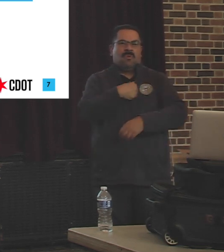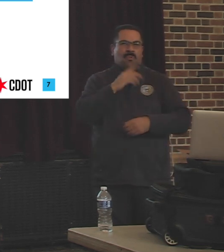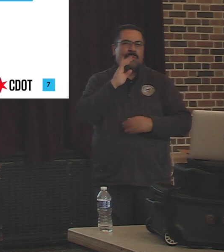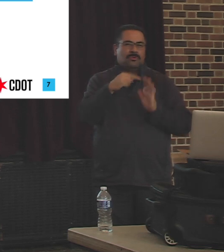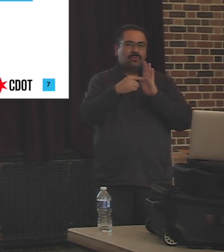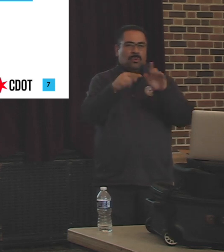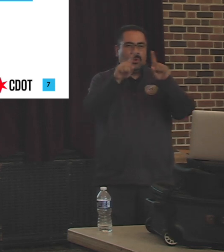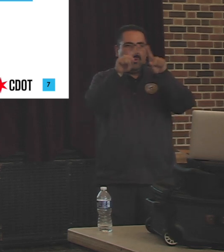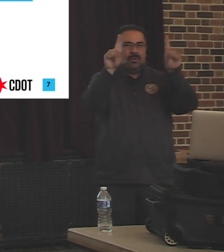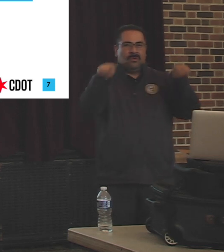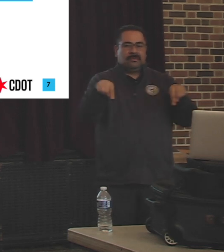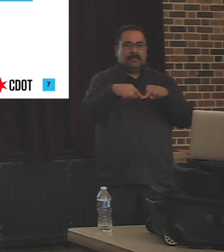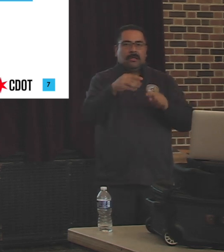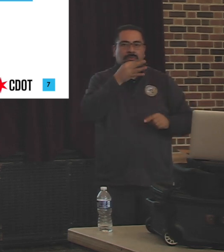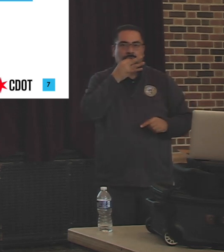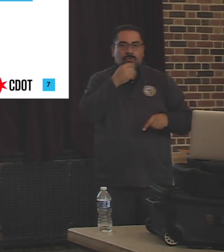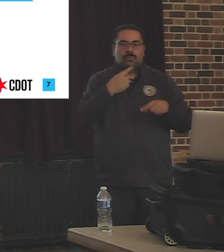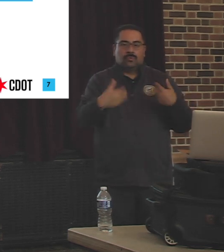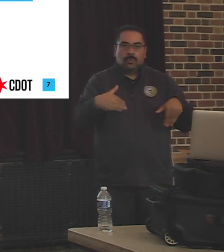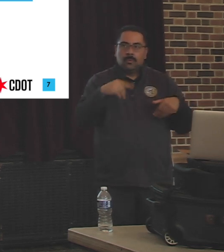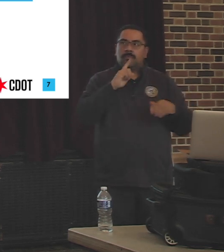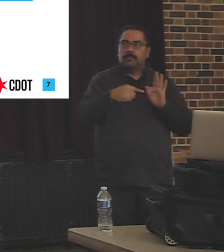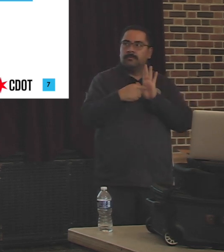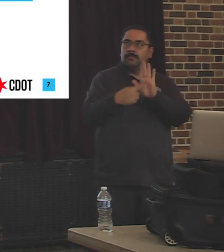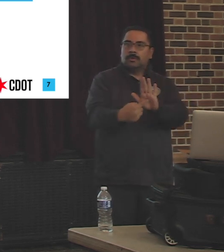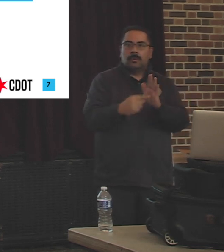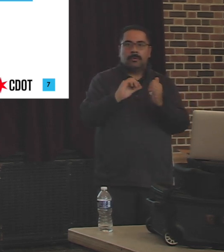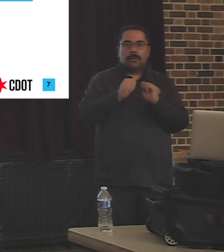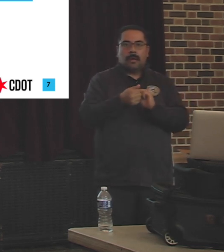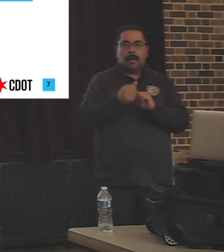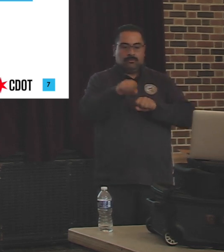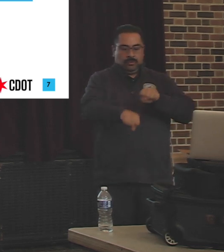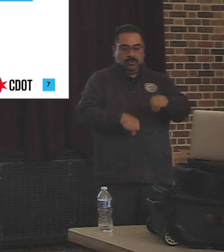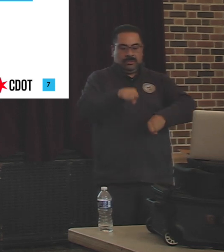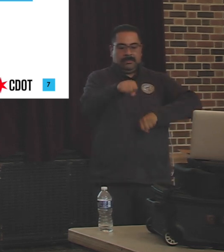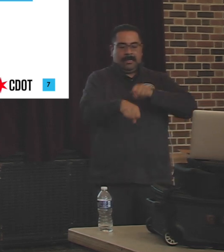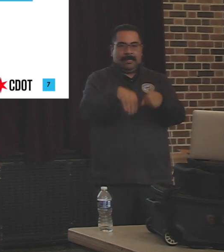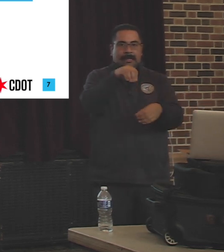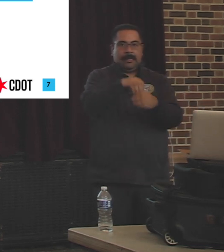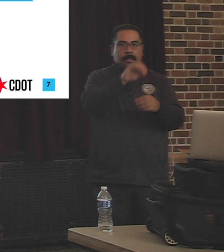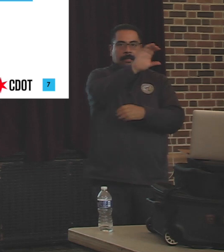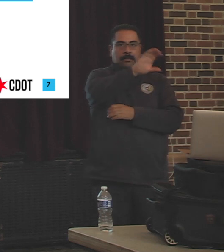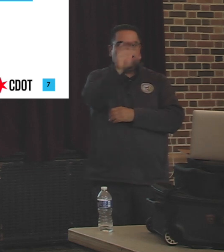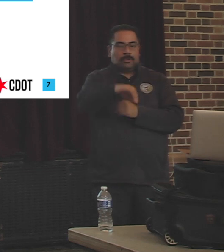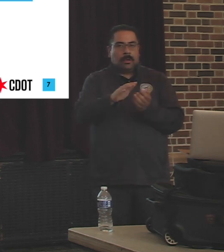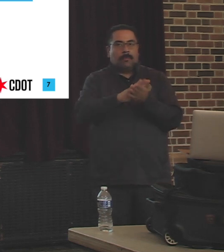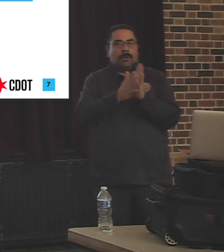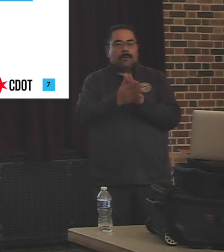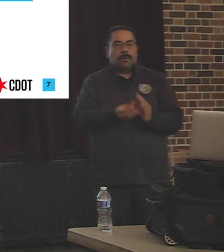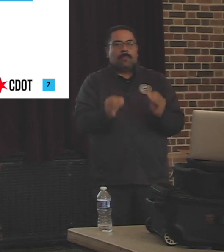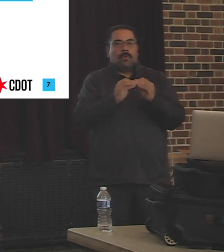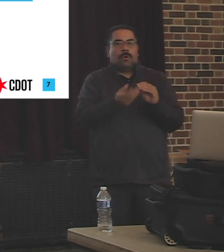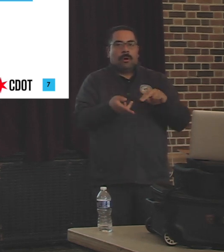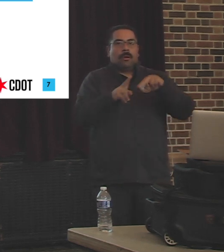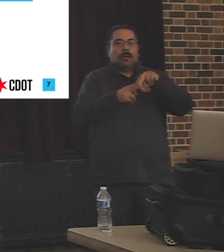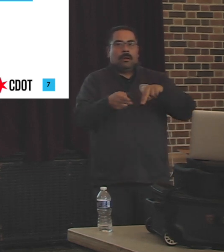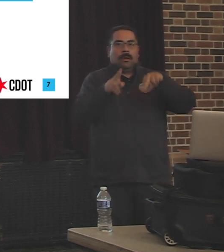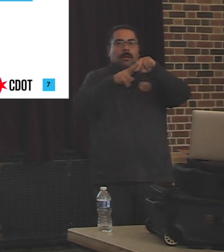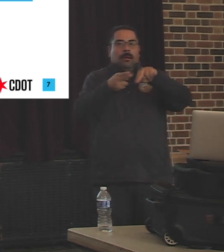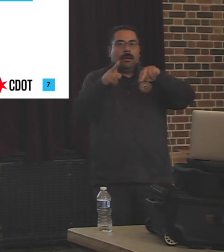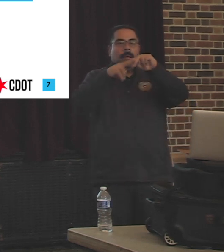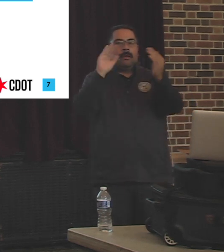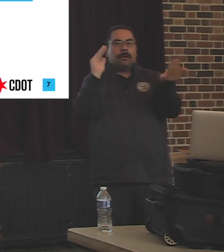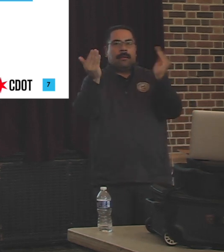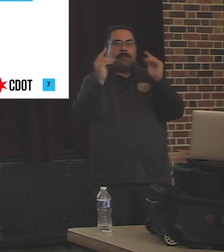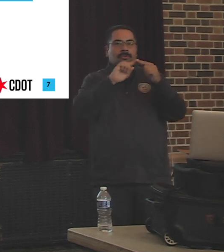to in a second, but really showing how the cycling within Chicago is growing faster than any other large city in the US, and